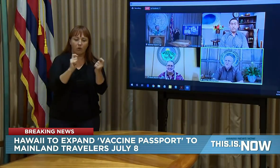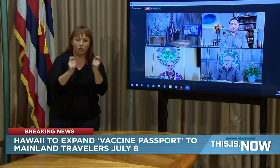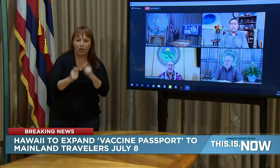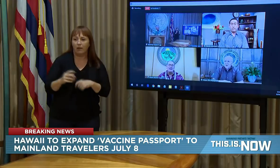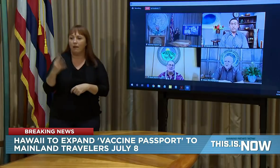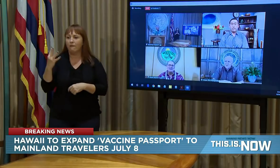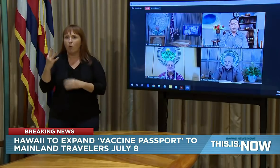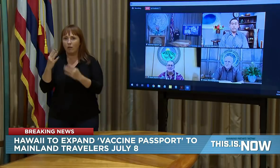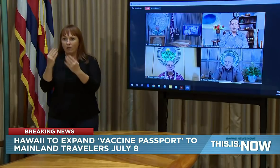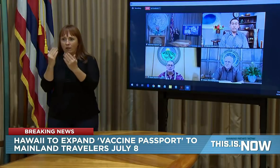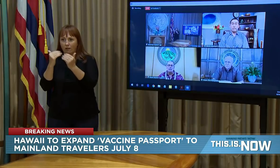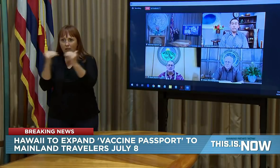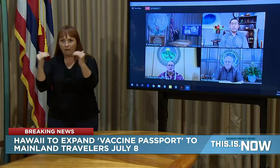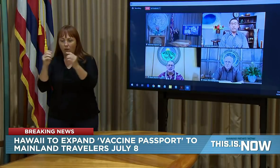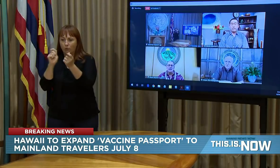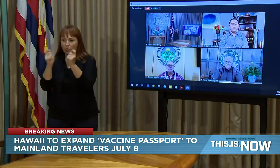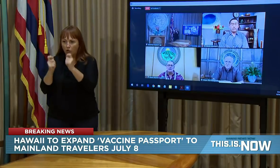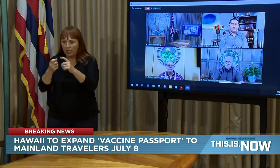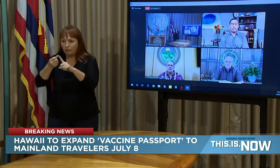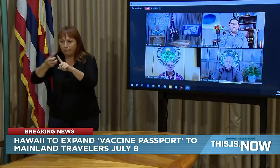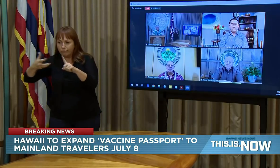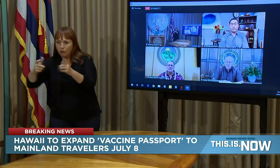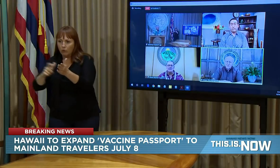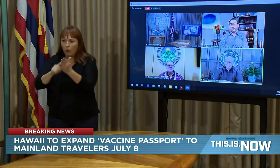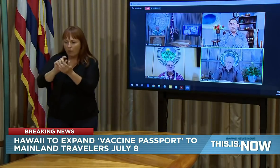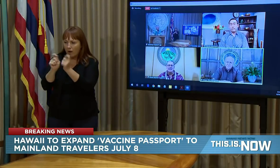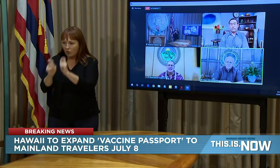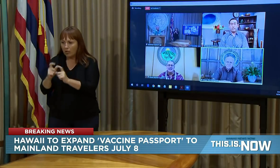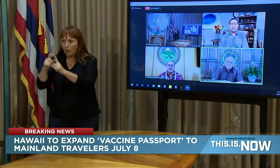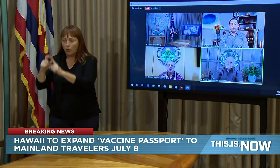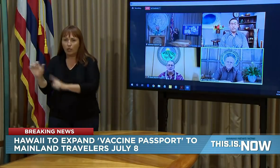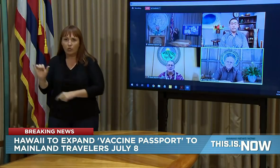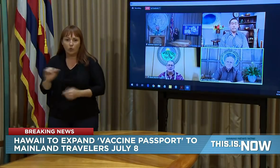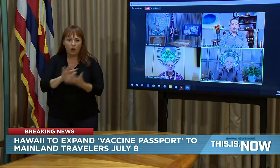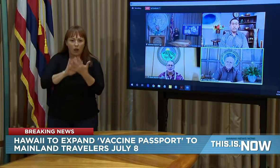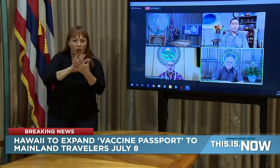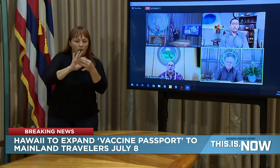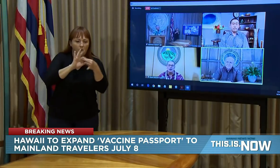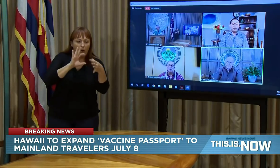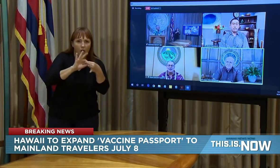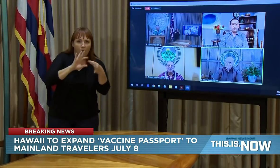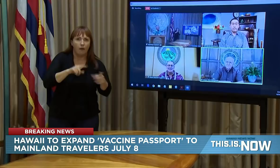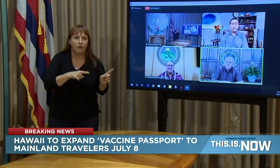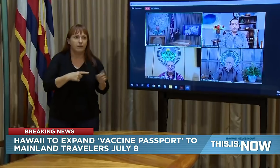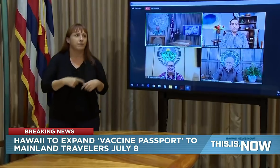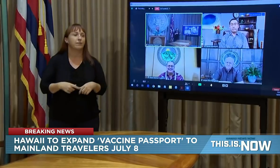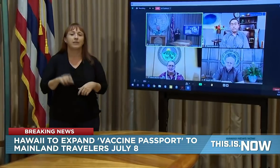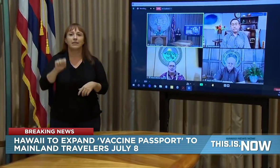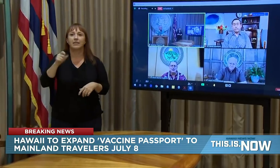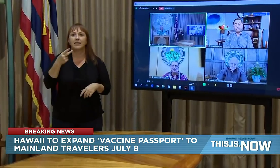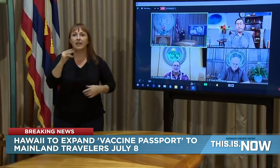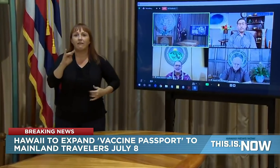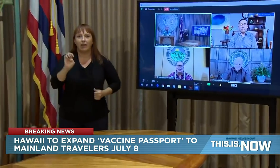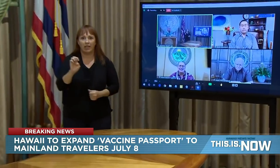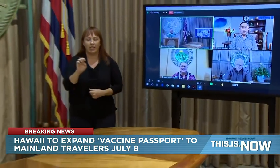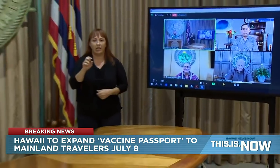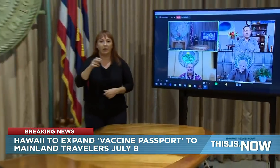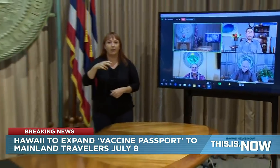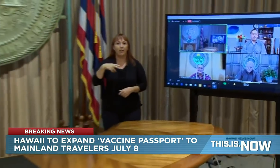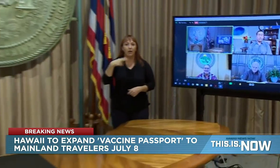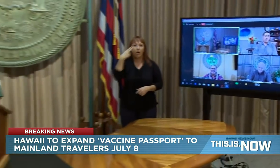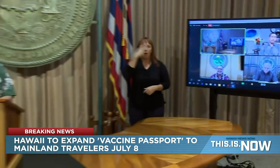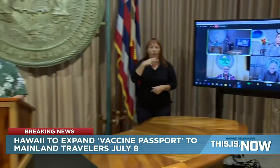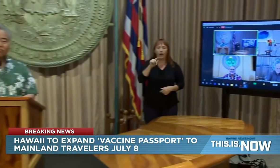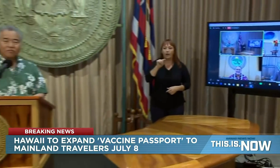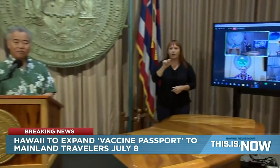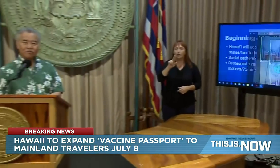5. We've been very consistent. All right, going to Stephanie Salmons now at Hawaii Tribune